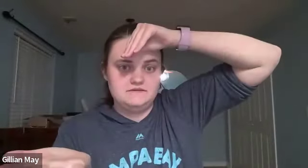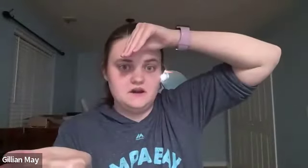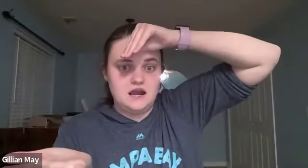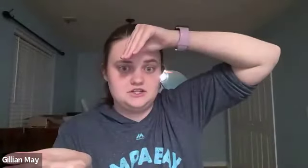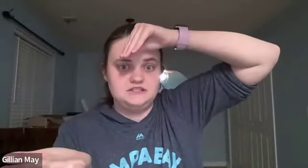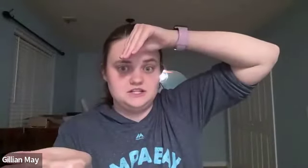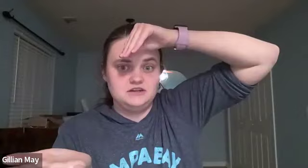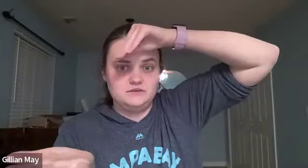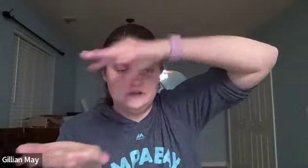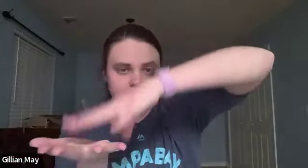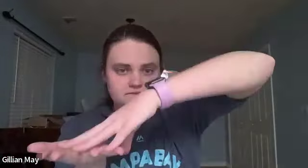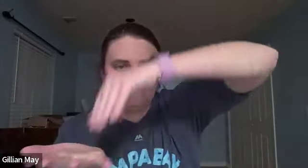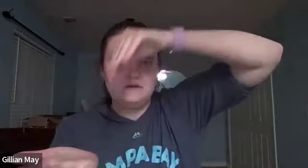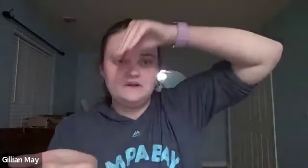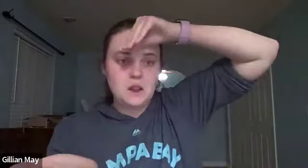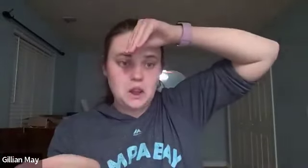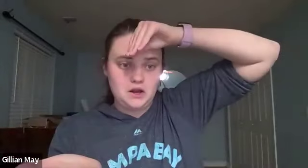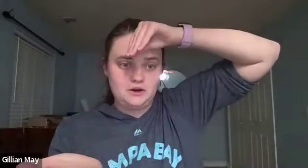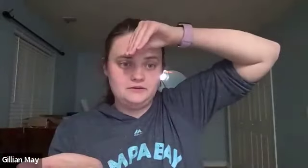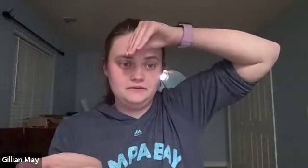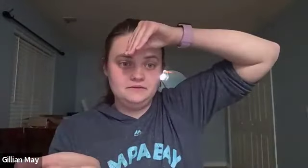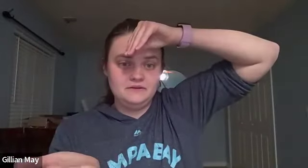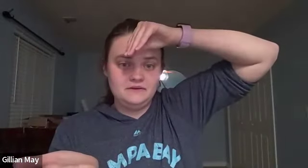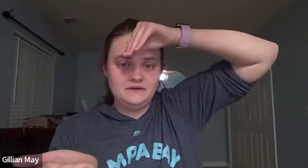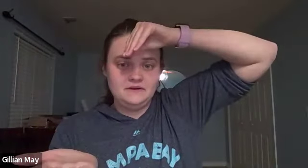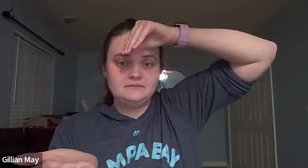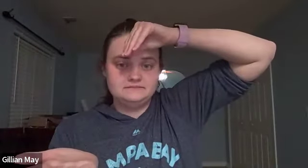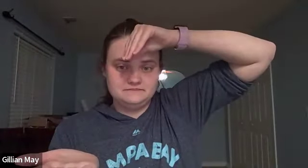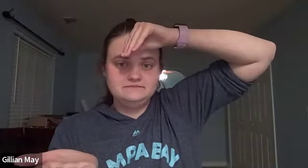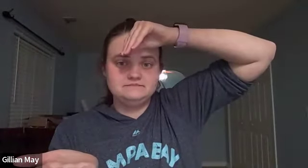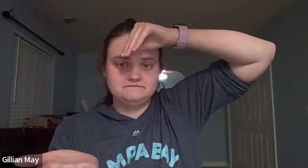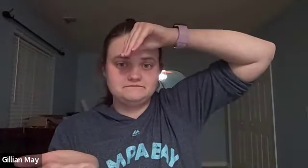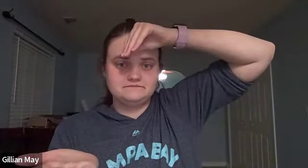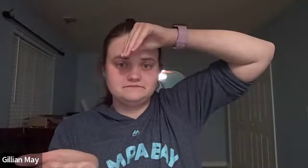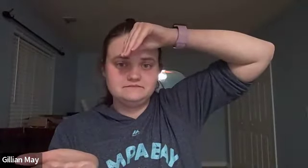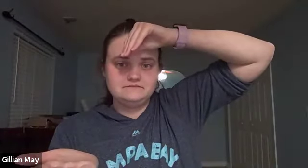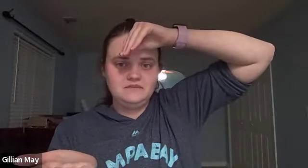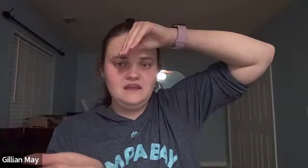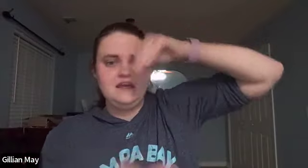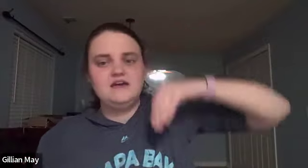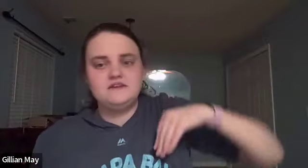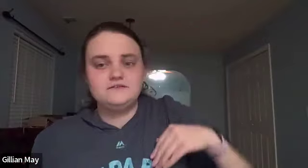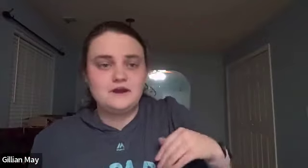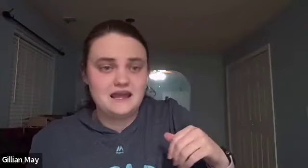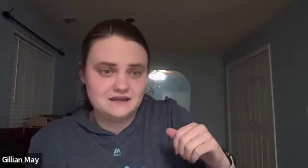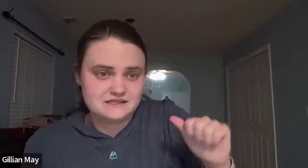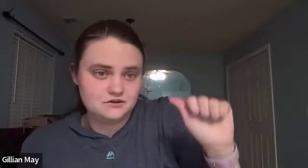not actually touching your forehead. Learn. Mm-hmm. And then for ASL, you'd